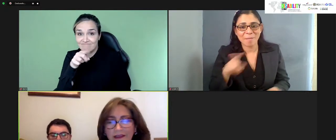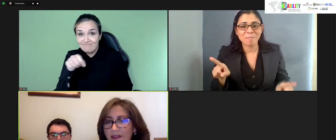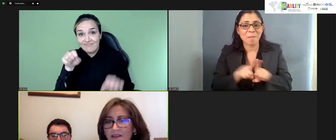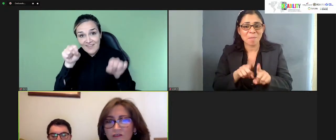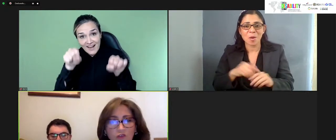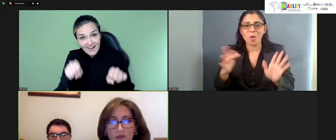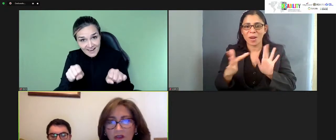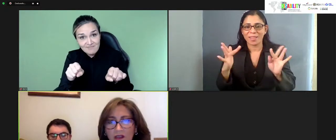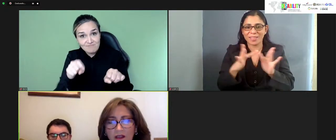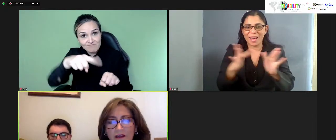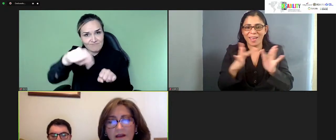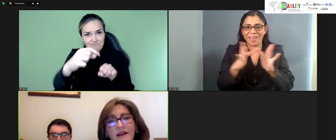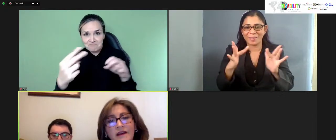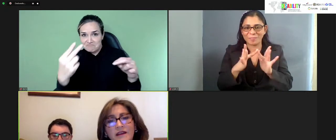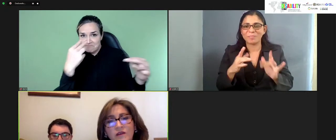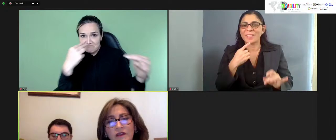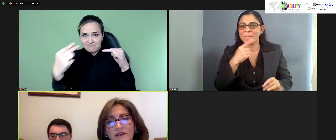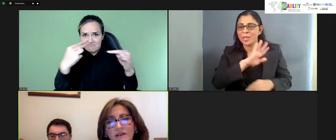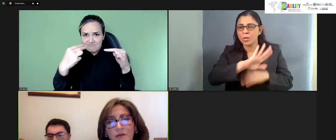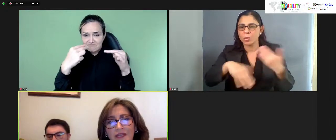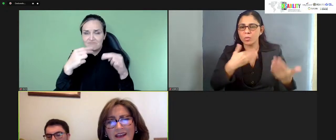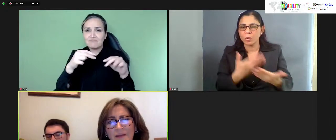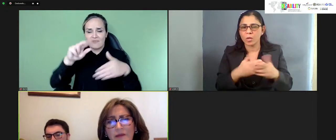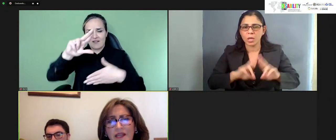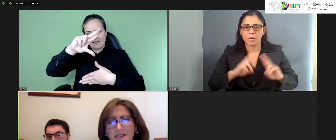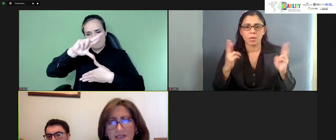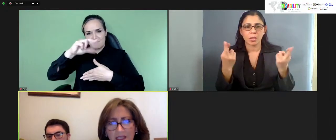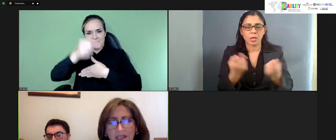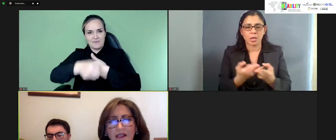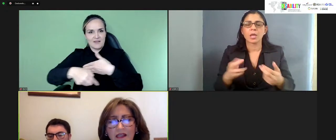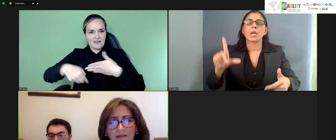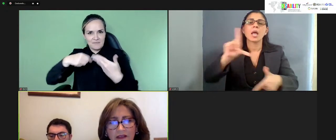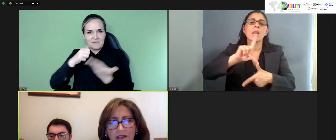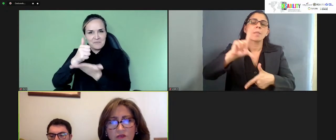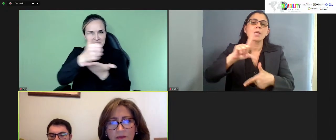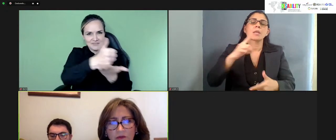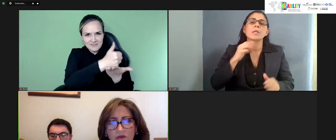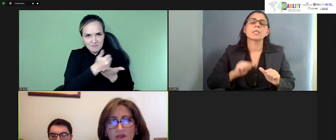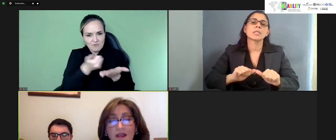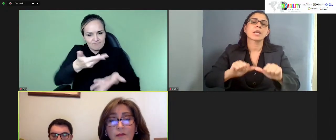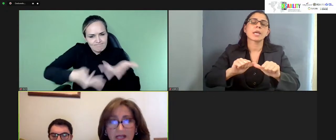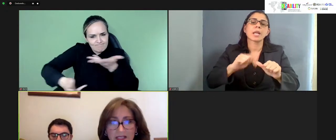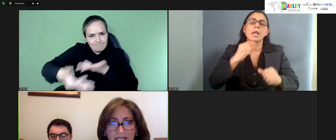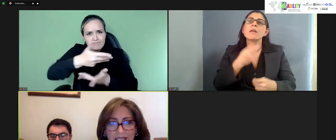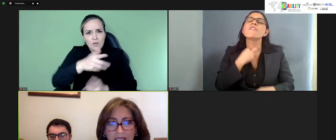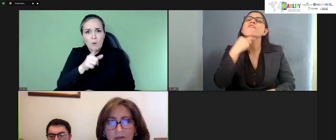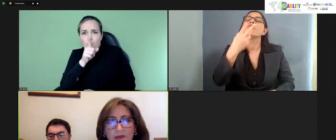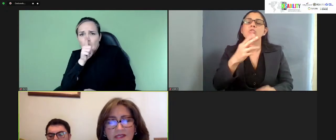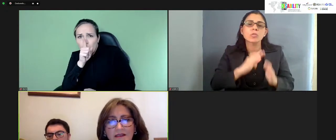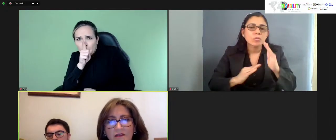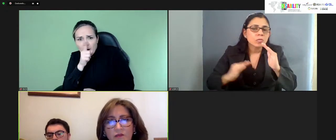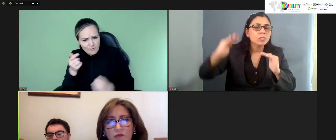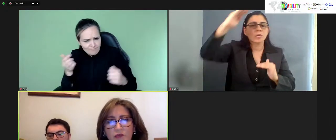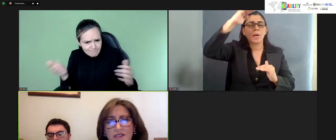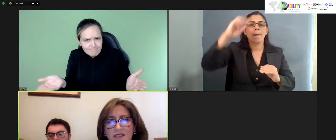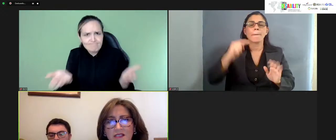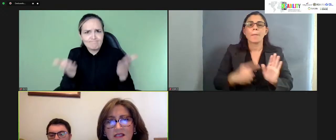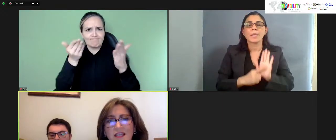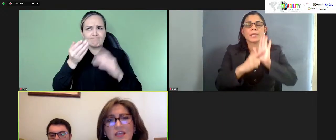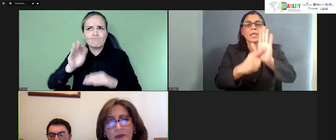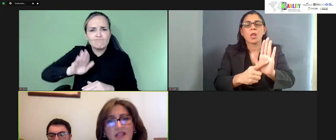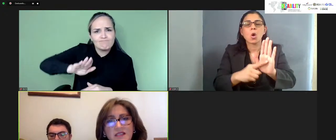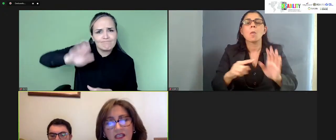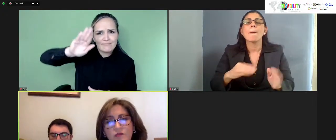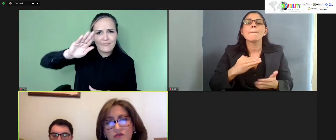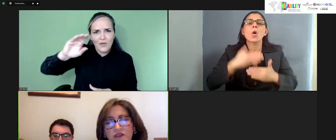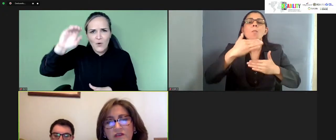you can be we can have all of the latin american region connected to raise our voices to